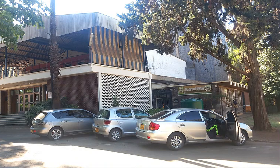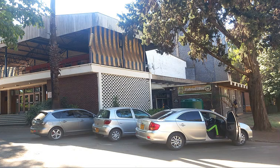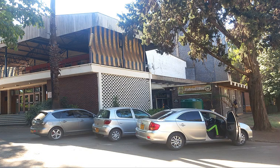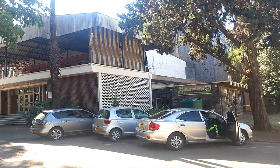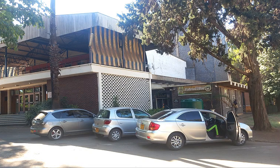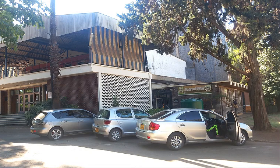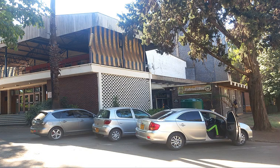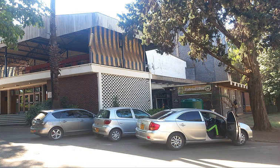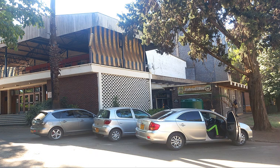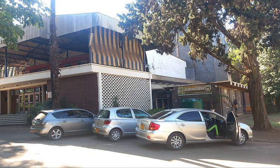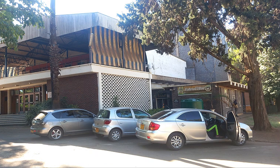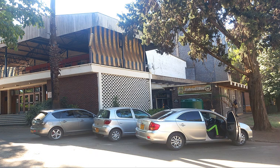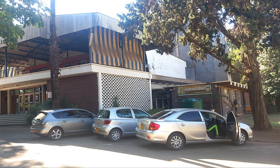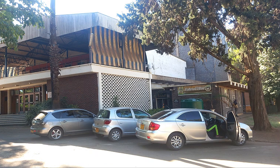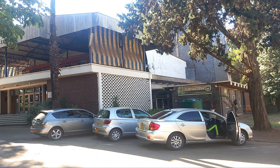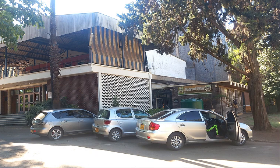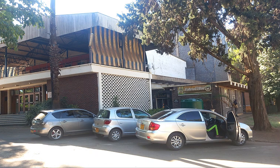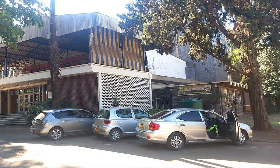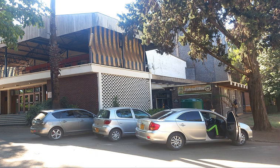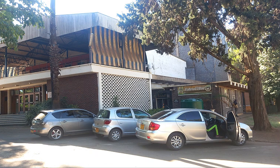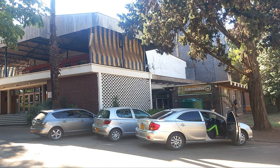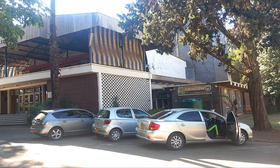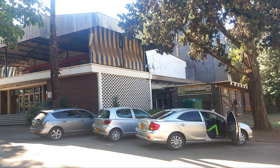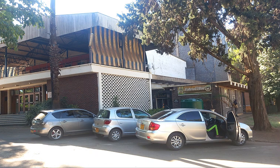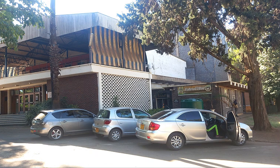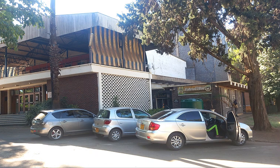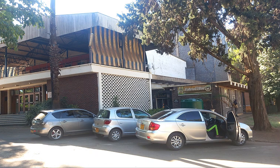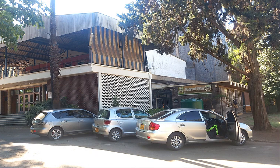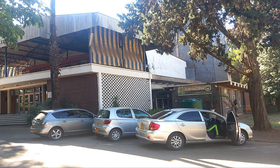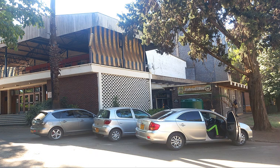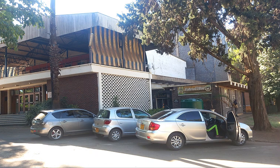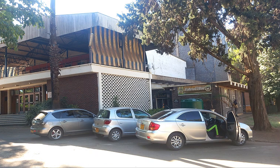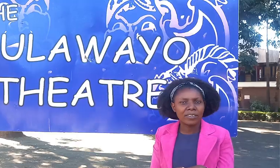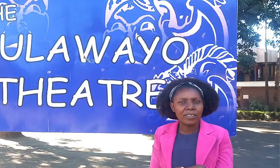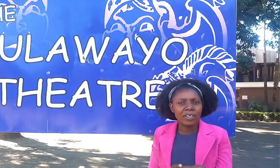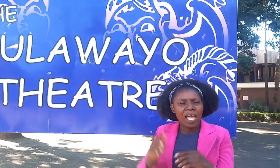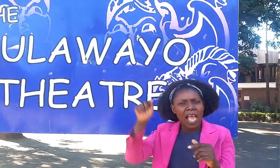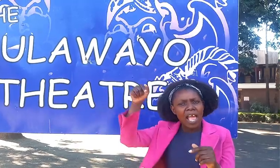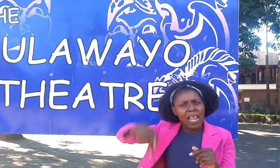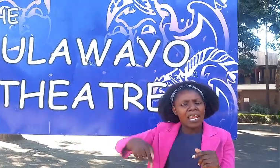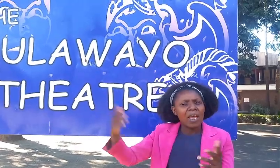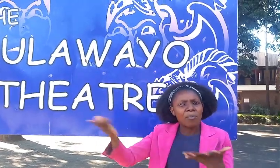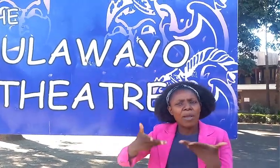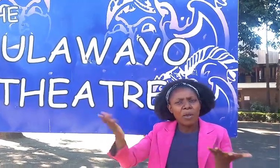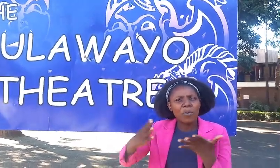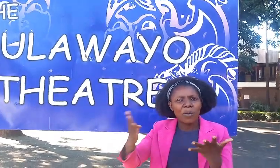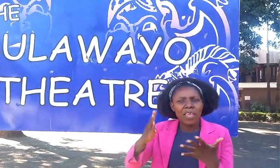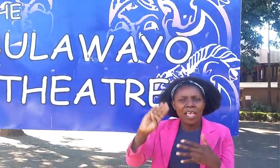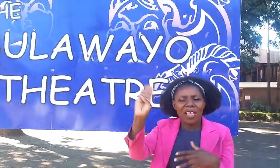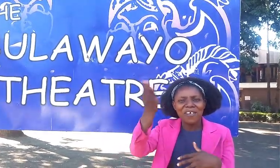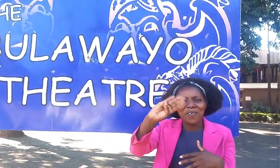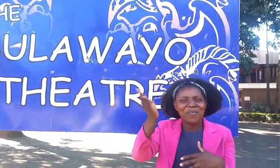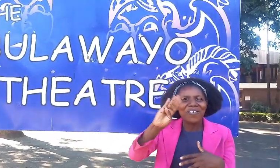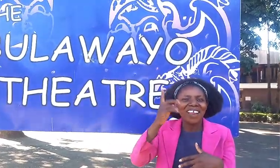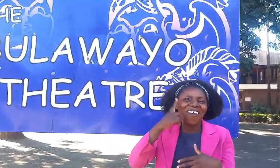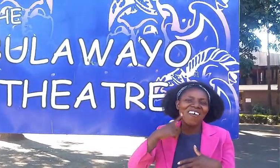Hello everyone, thank you so much for coming back to my channel. If you are new here, please consider subscribing. This is